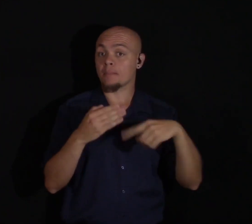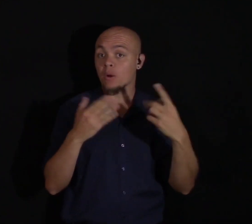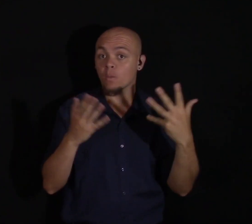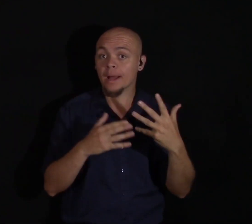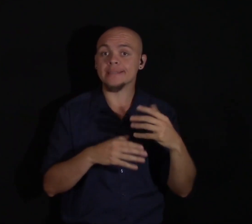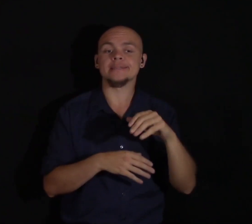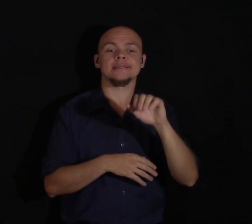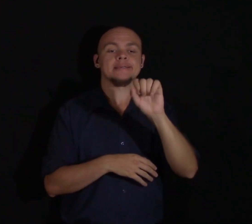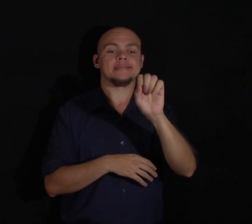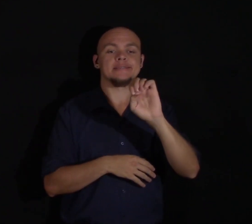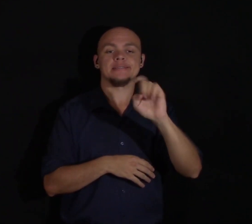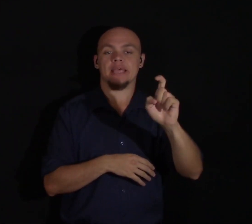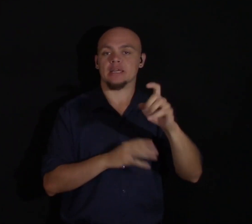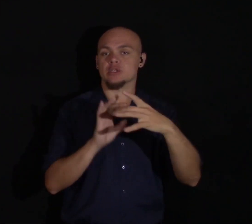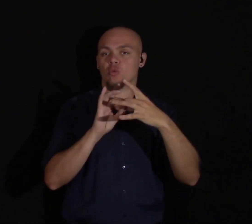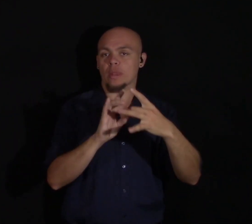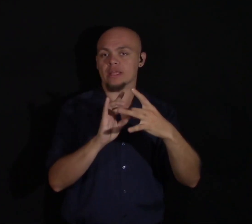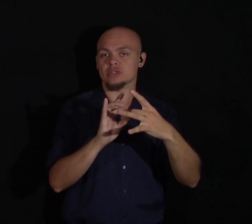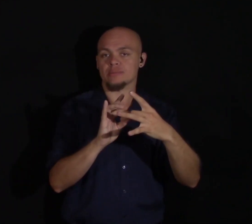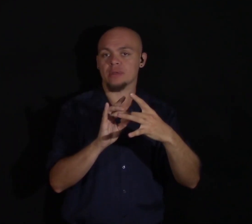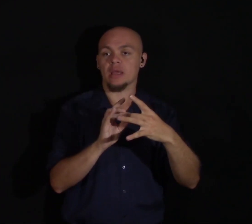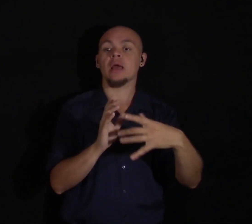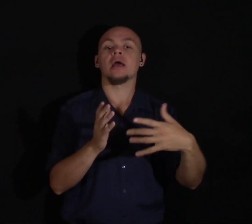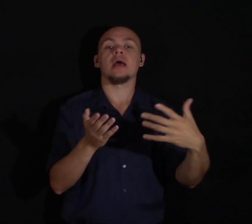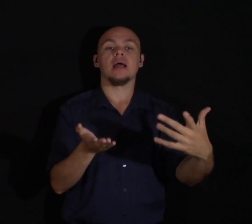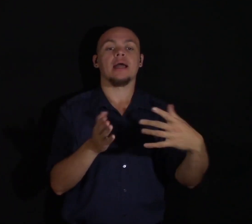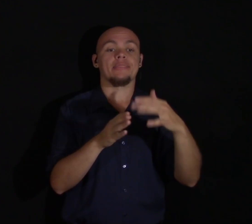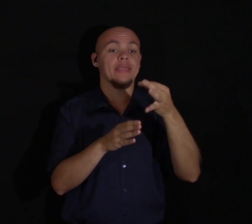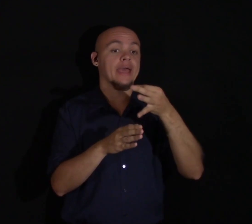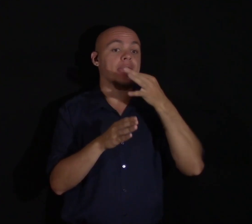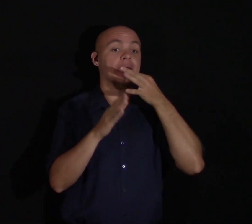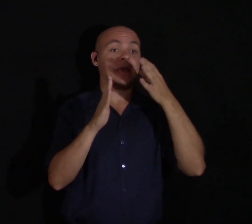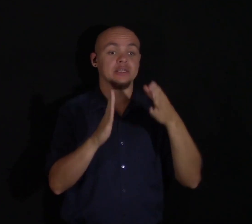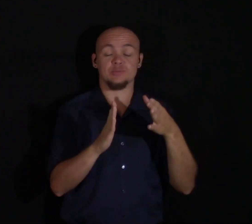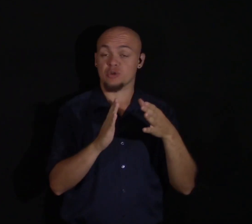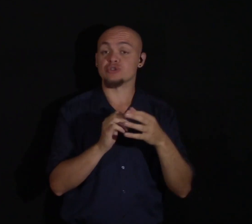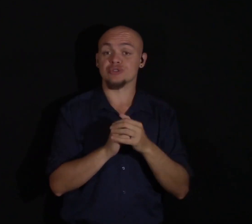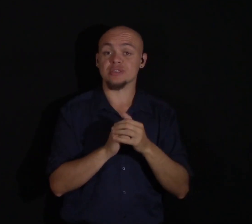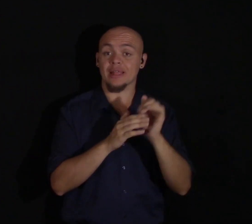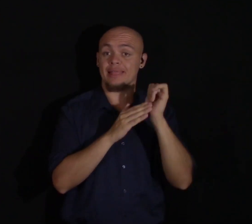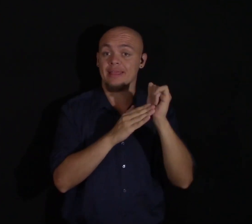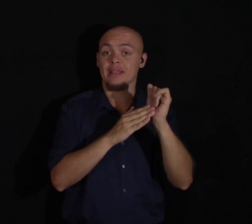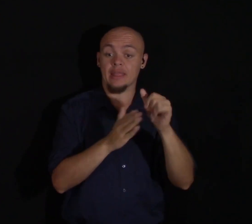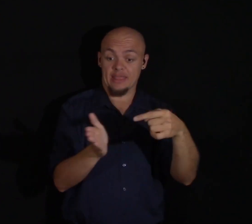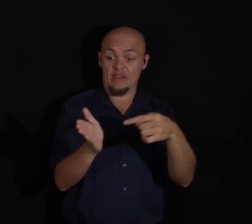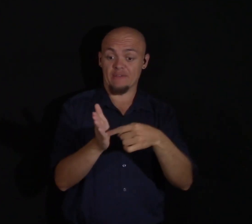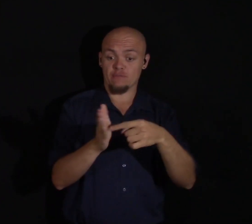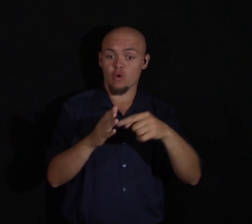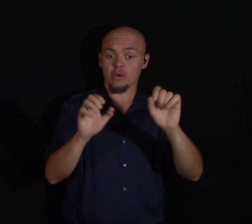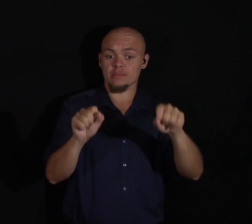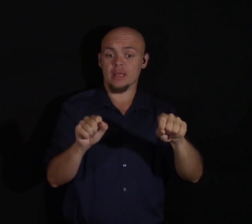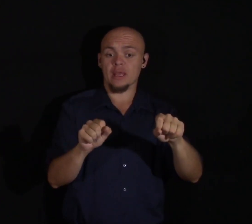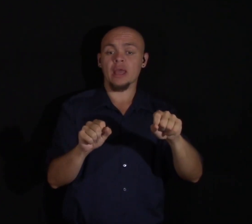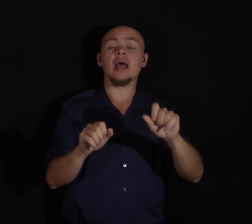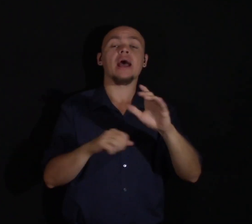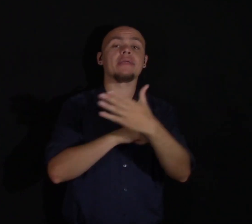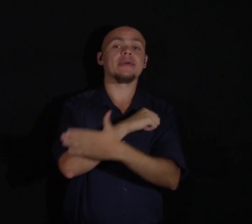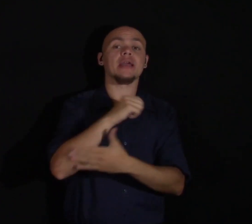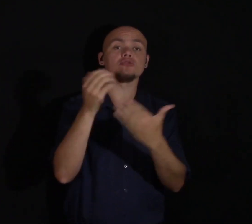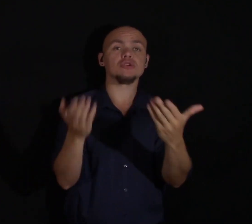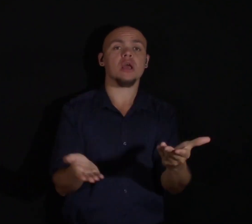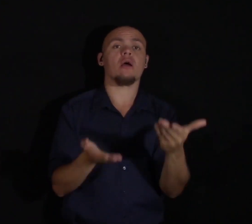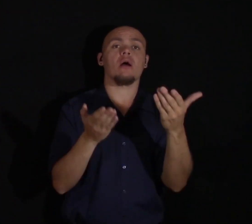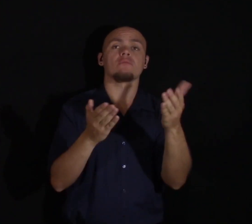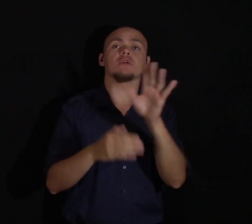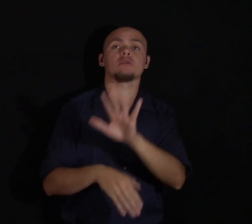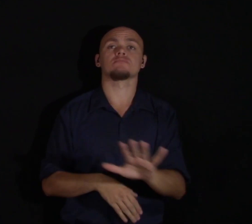experts. They'd be affordable and accessible and offered throughout the country so couples could go